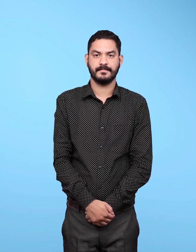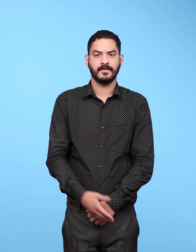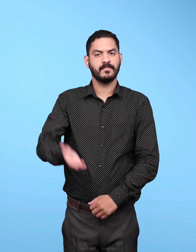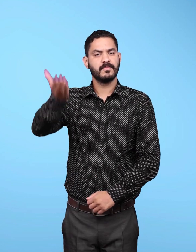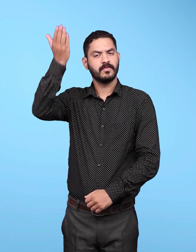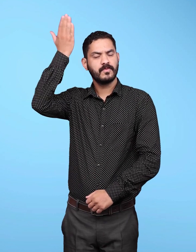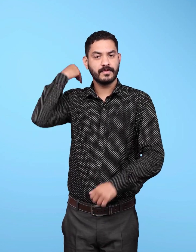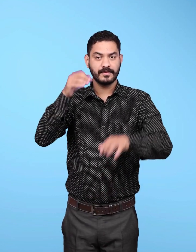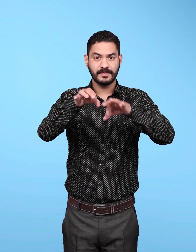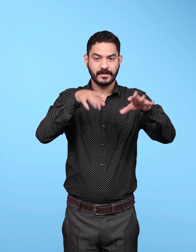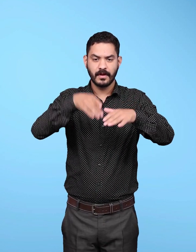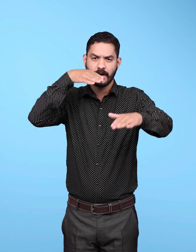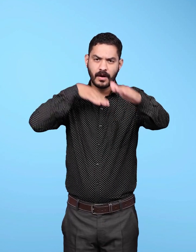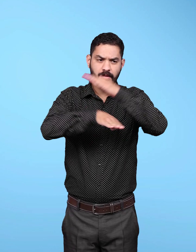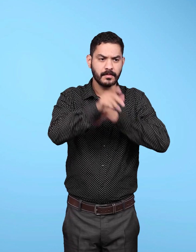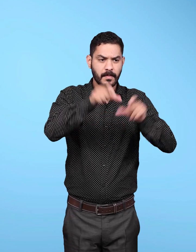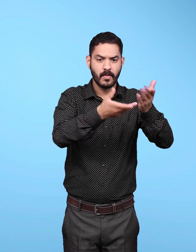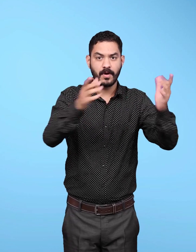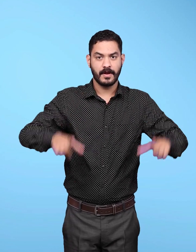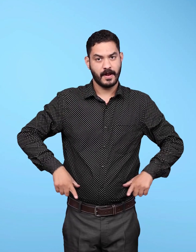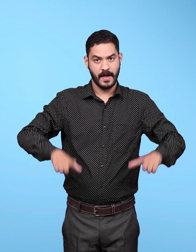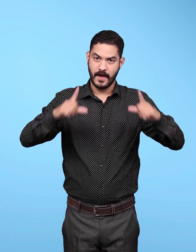We can use other kinds of evidence to find out